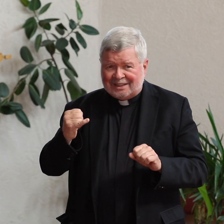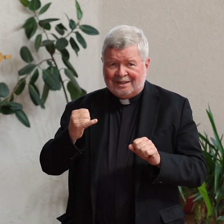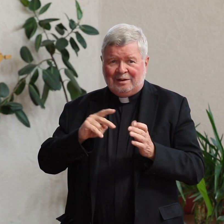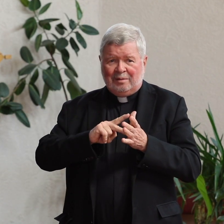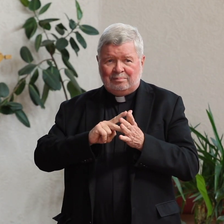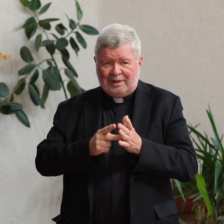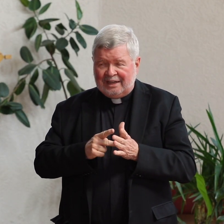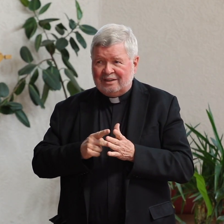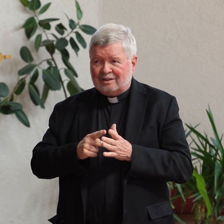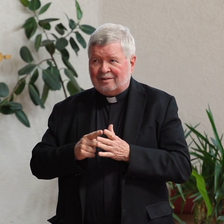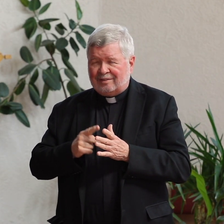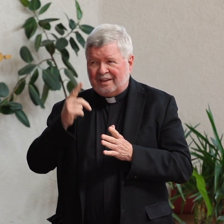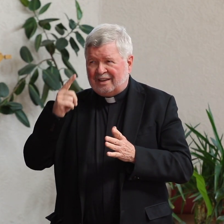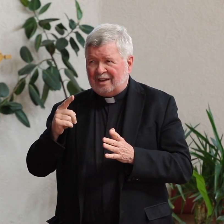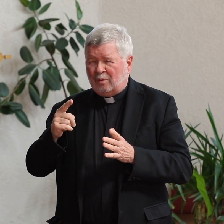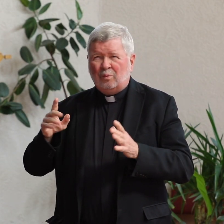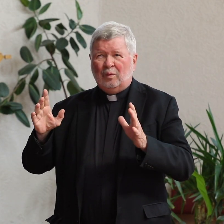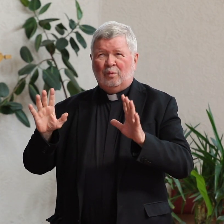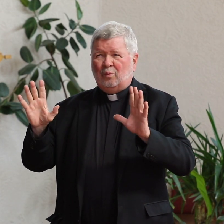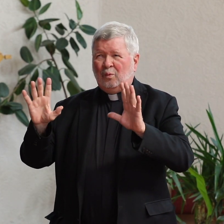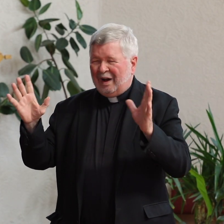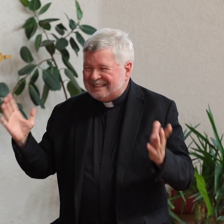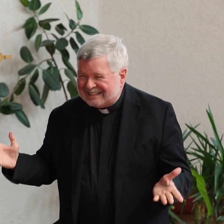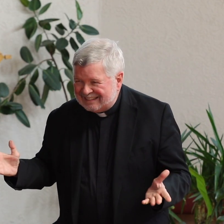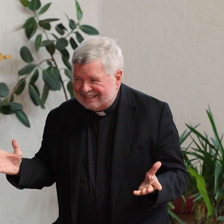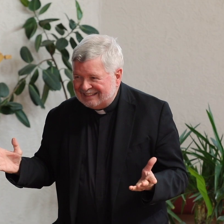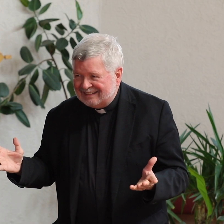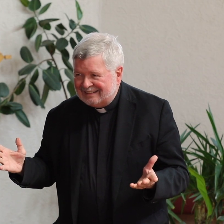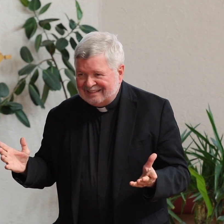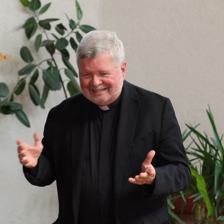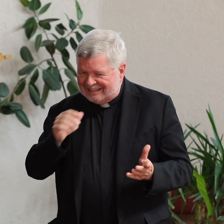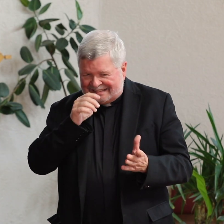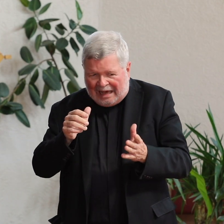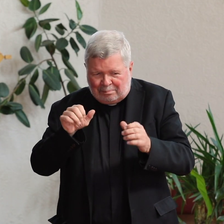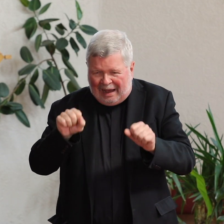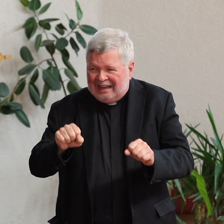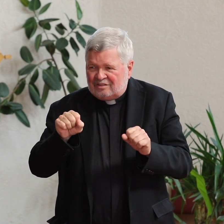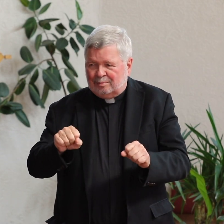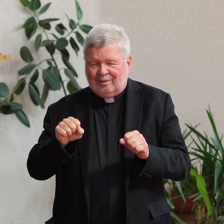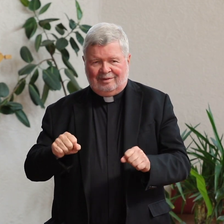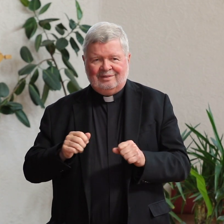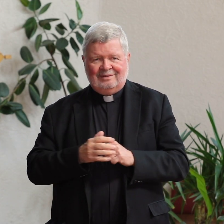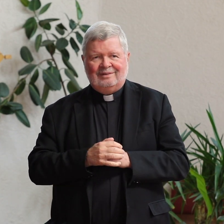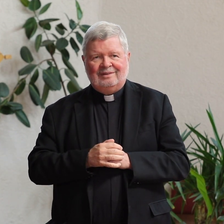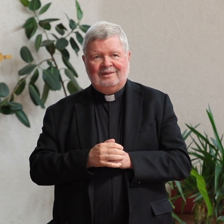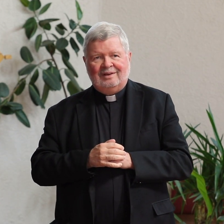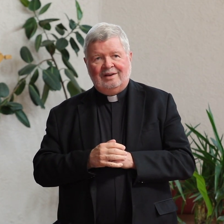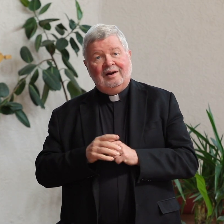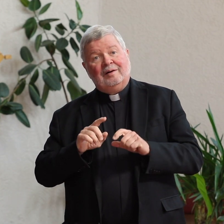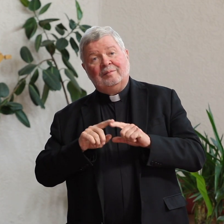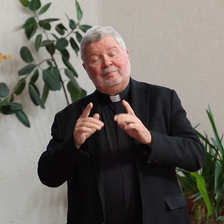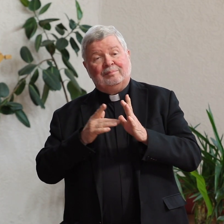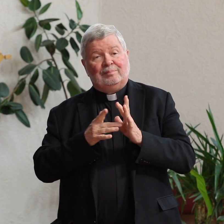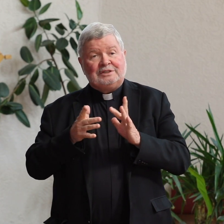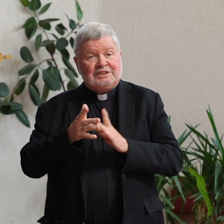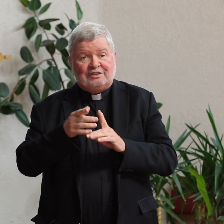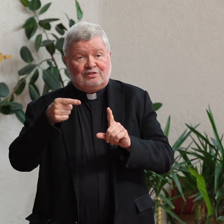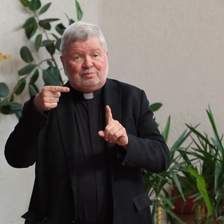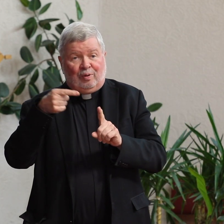imagine Peter thinking, what? That's not possible. But Jesus'